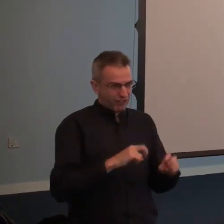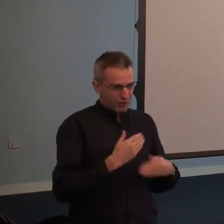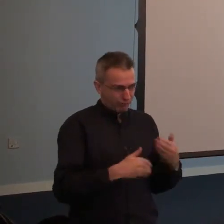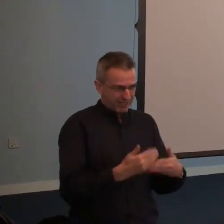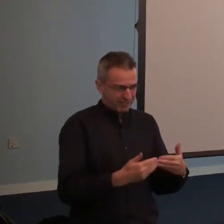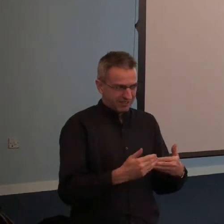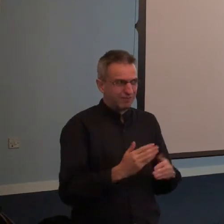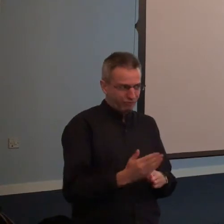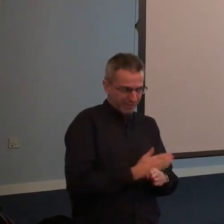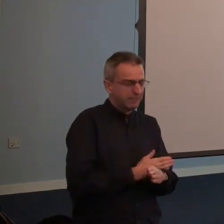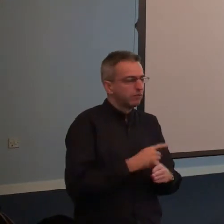really pre-project.